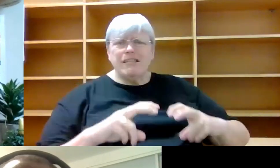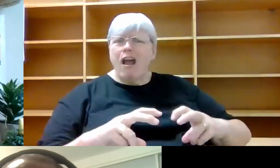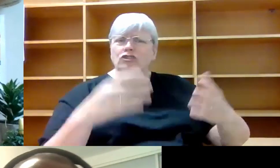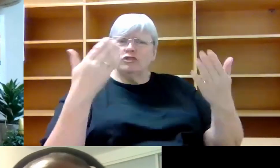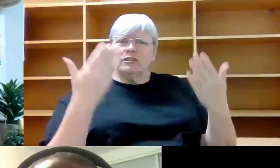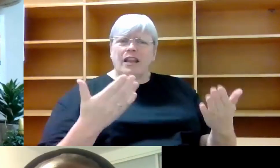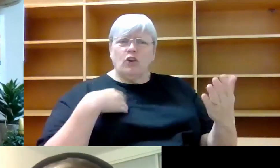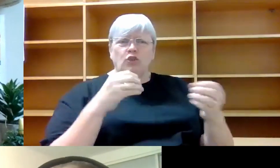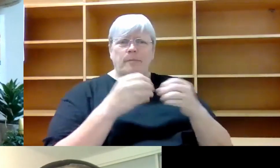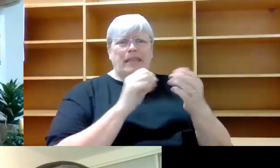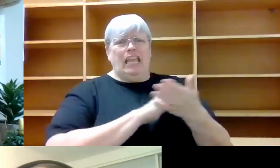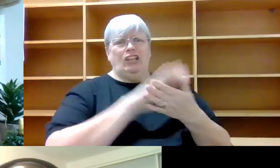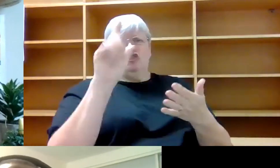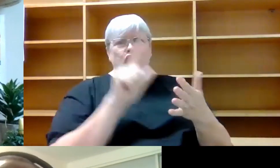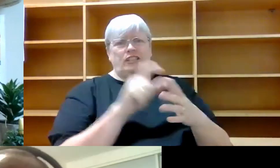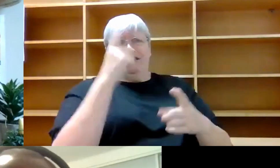do a PhD on it. Who knows?